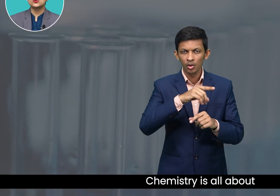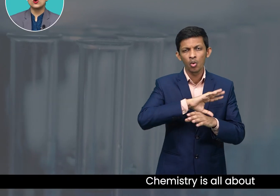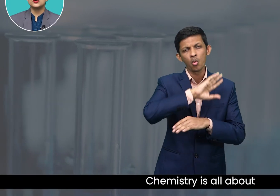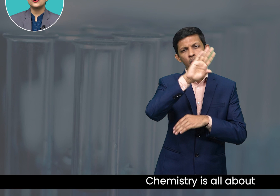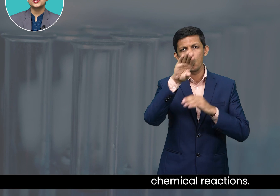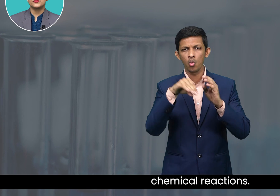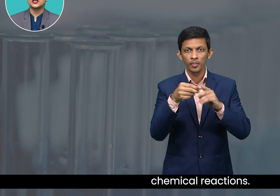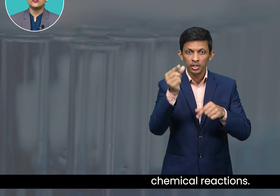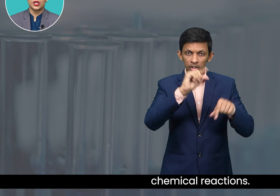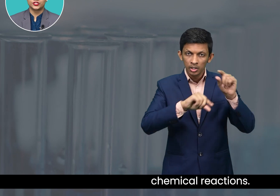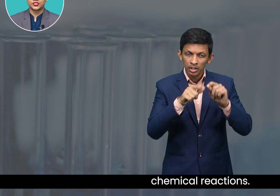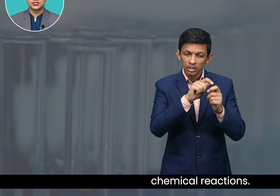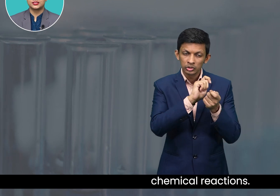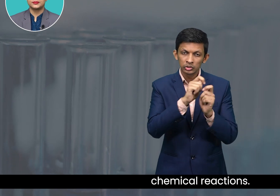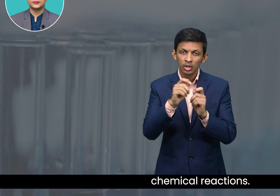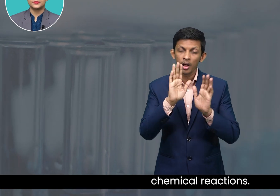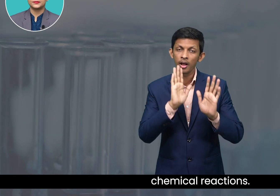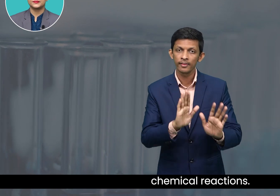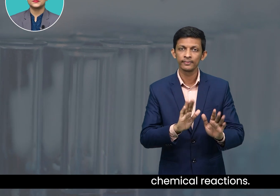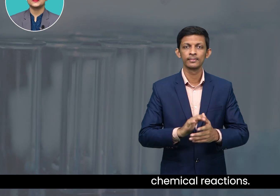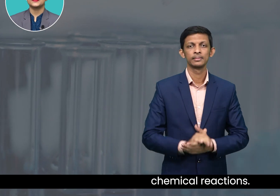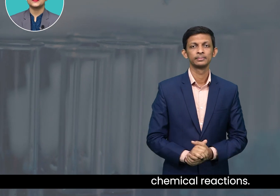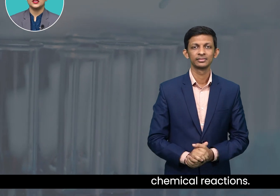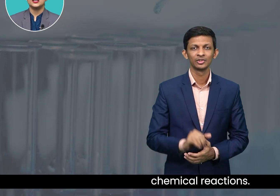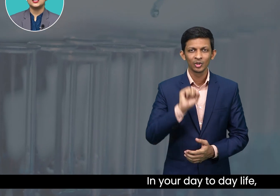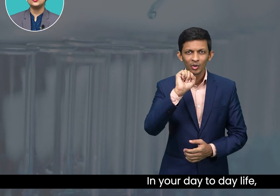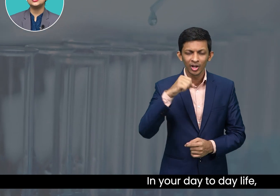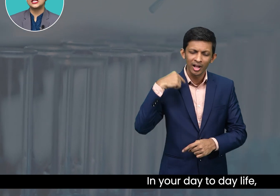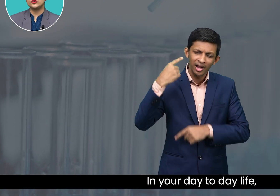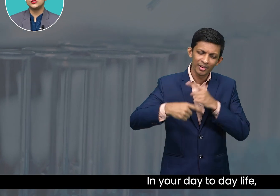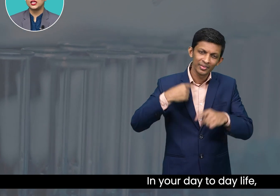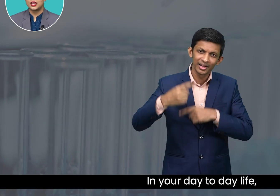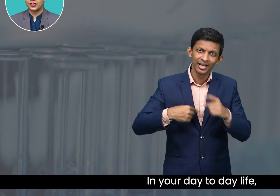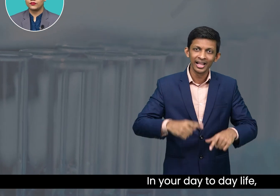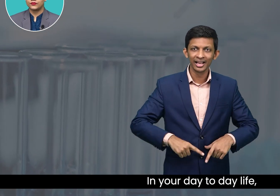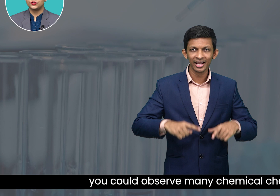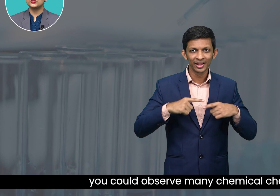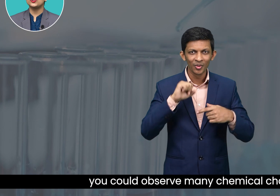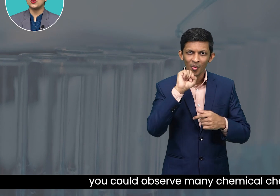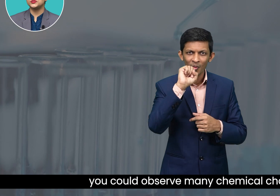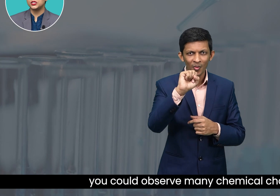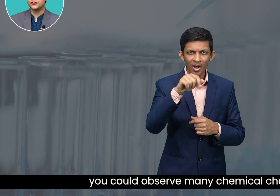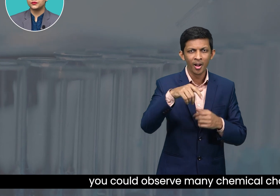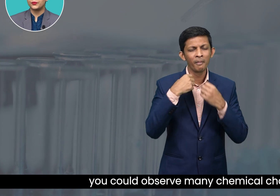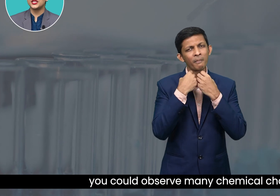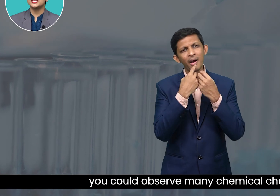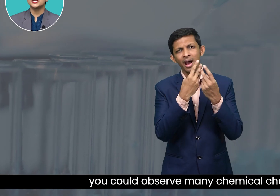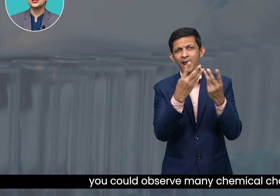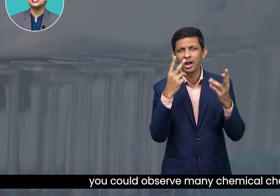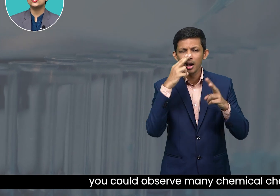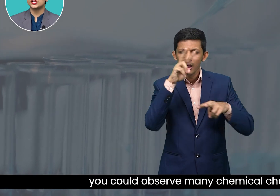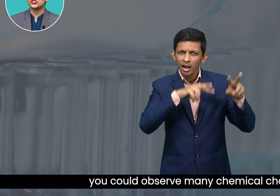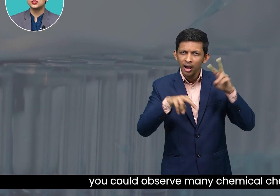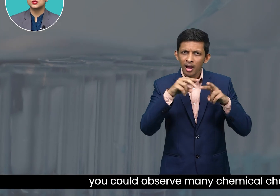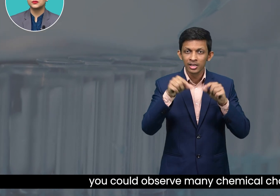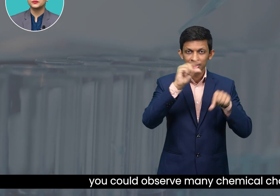Chemistry is all about chemical reactions. In your day-to-day life, you could observe many